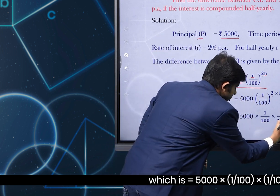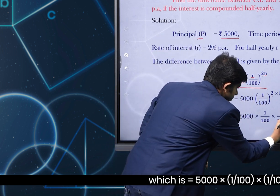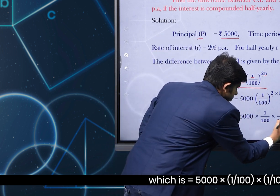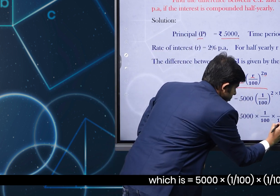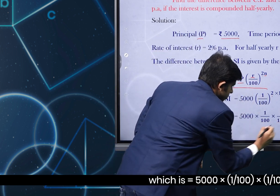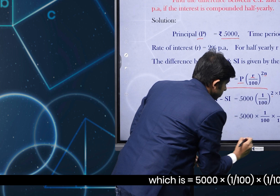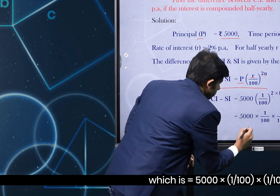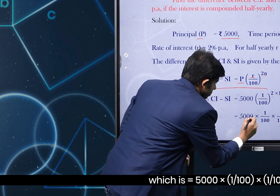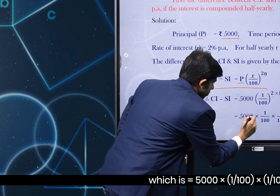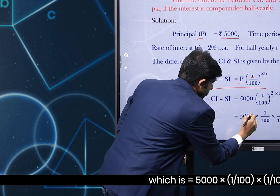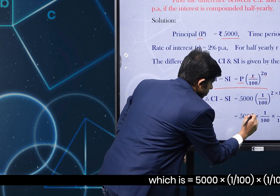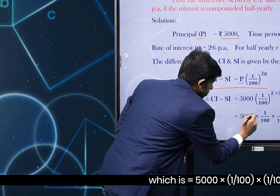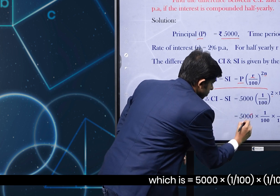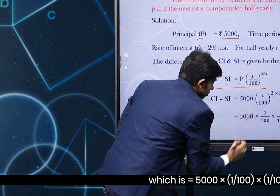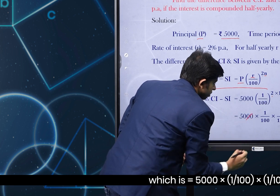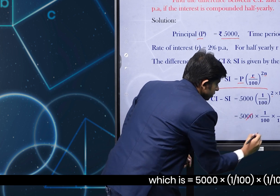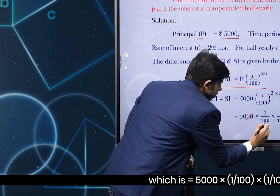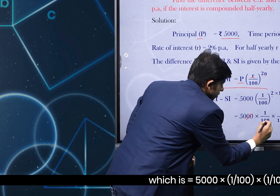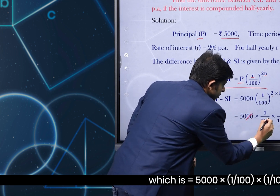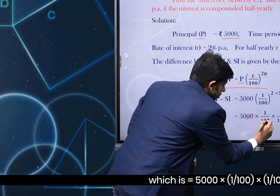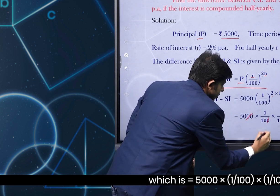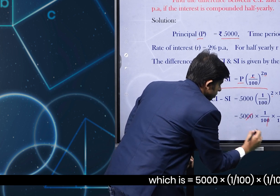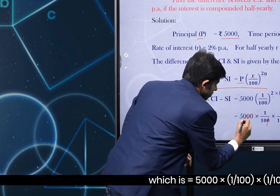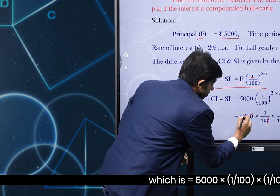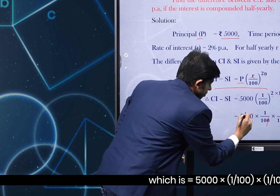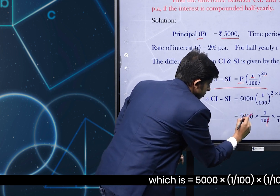which is equal to 5000 into 1 by 100 into 1 by 100.